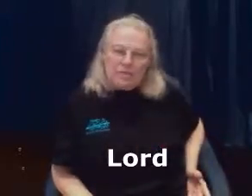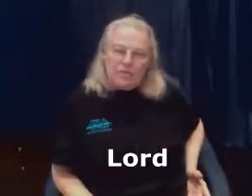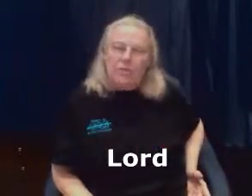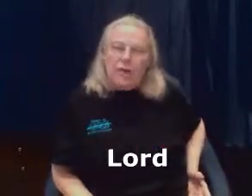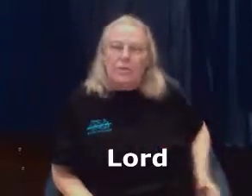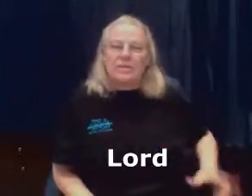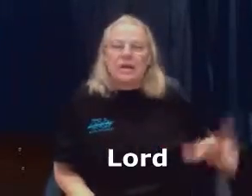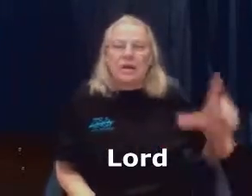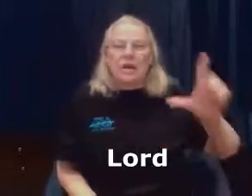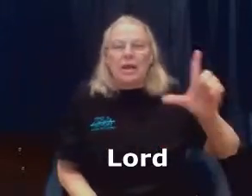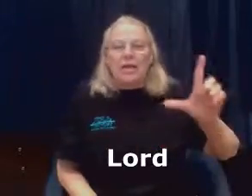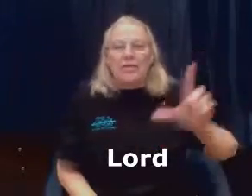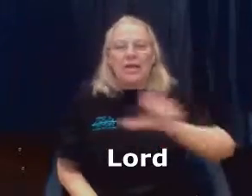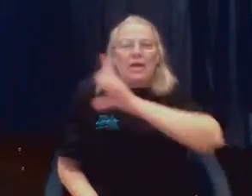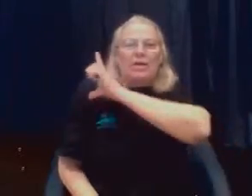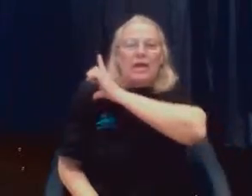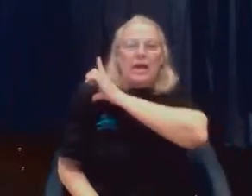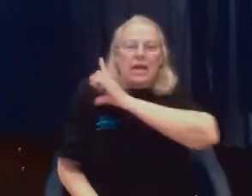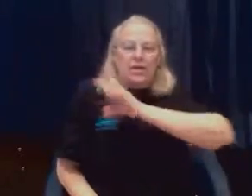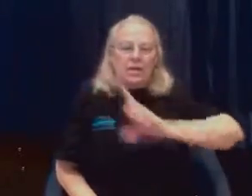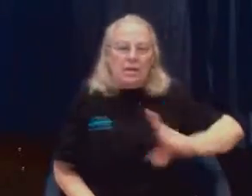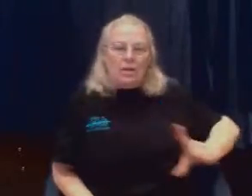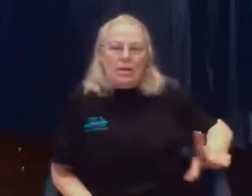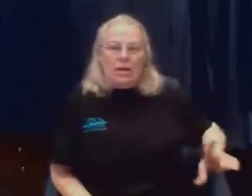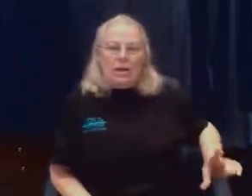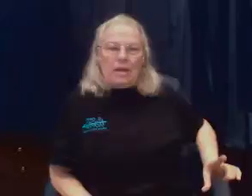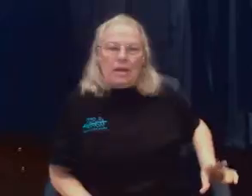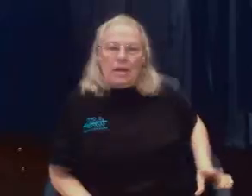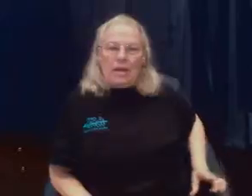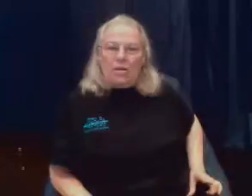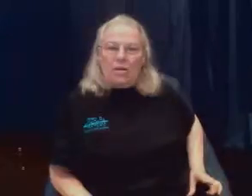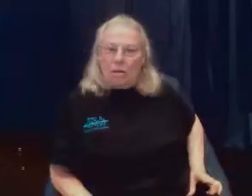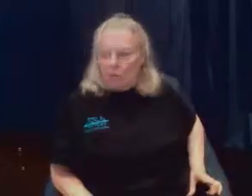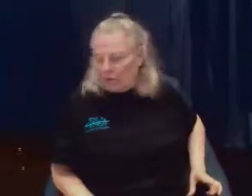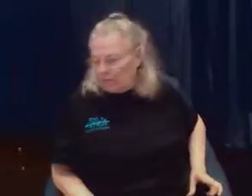the dominant side, the L hand, Lord.